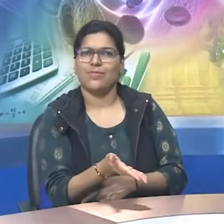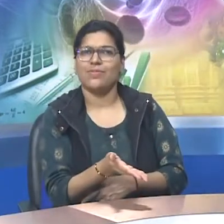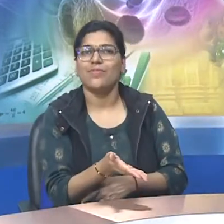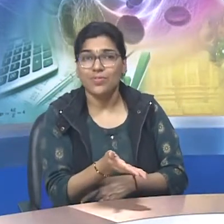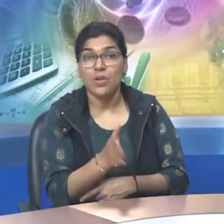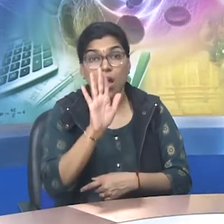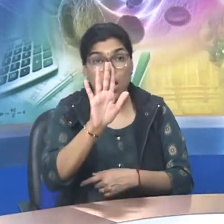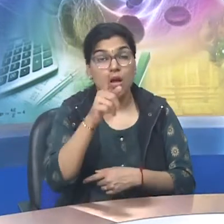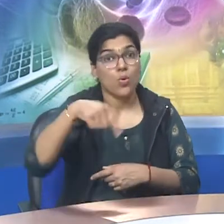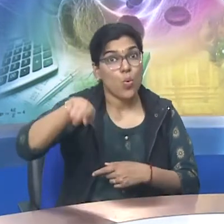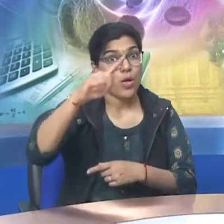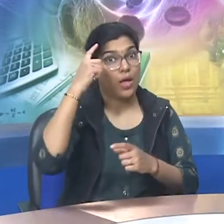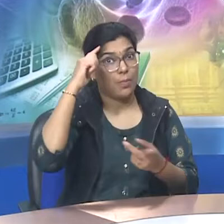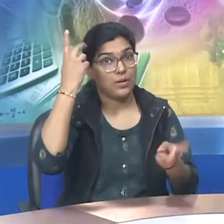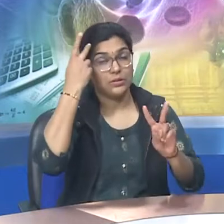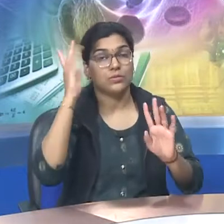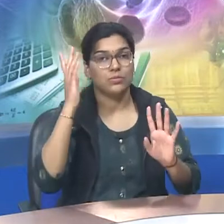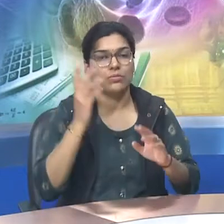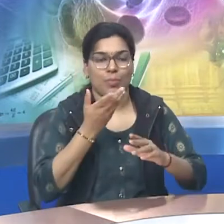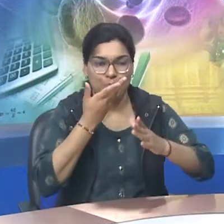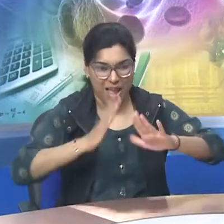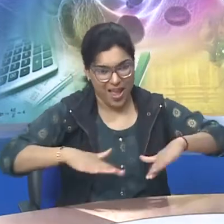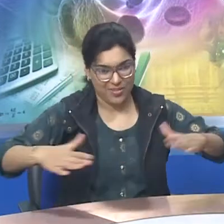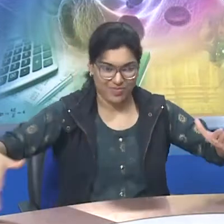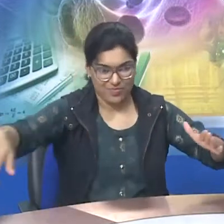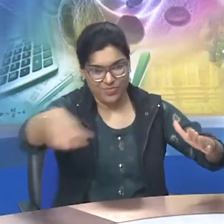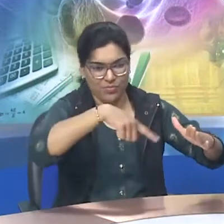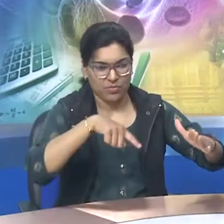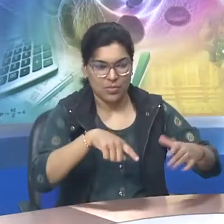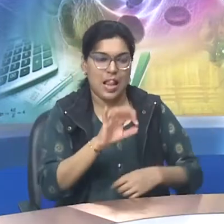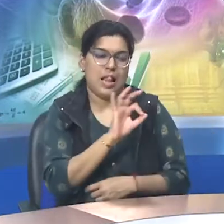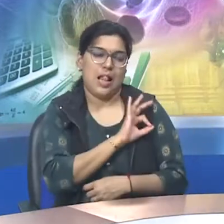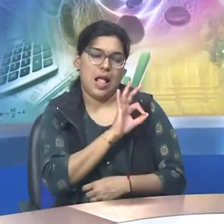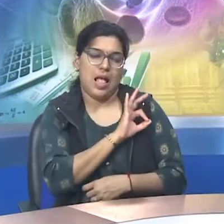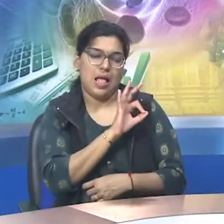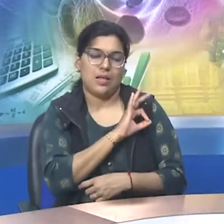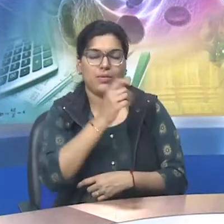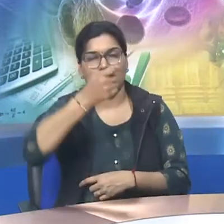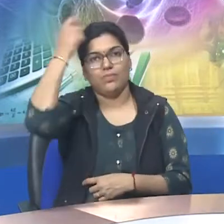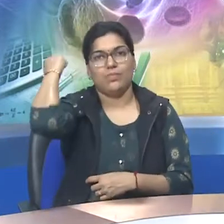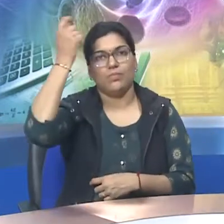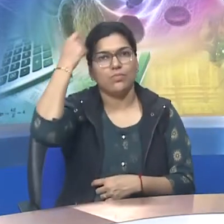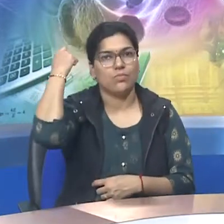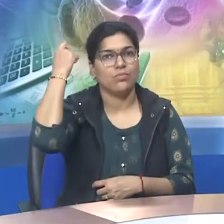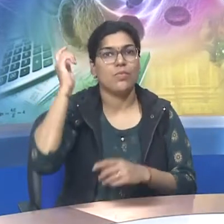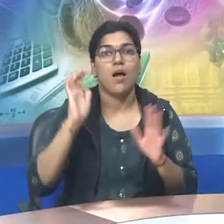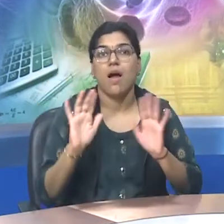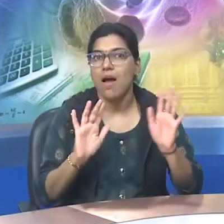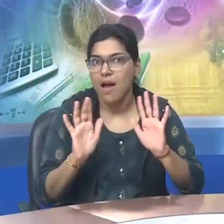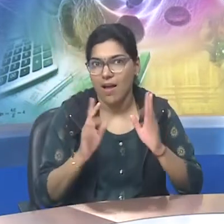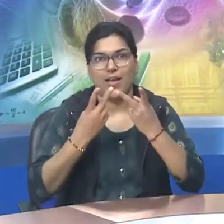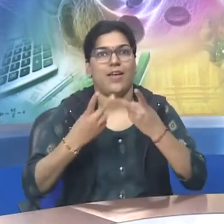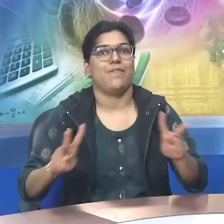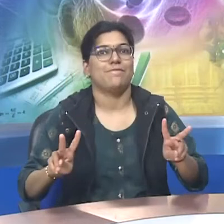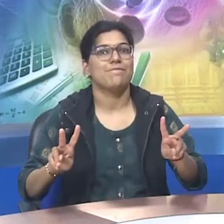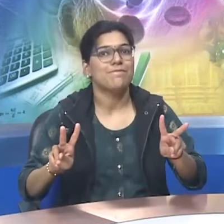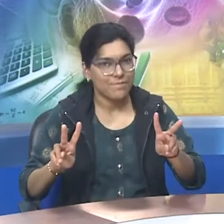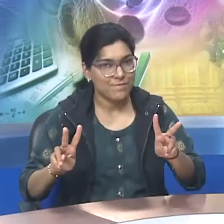lake with a mirror. And for that we will use the lake is like